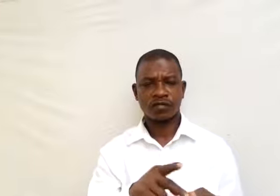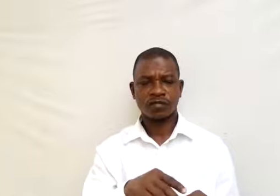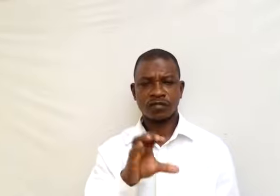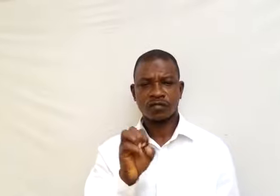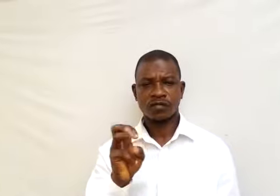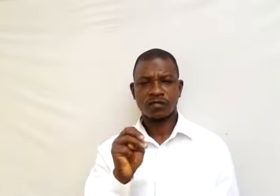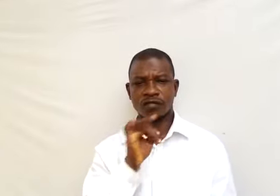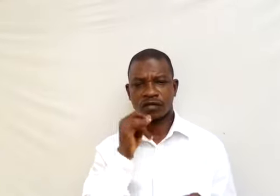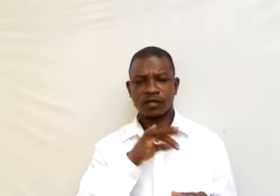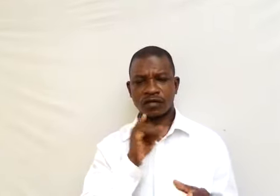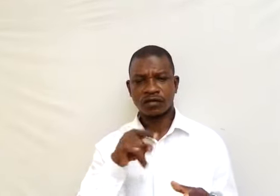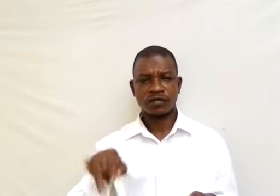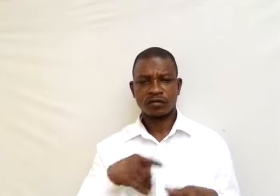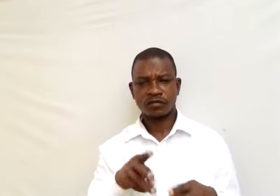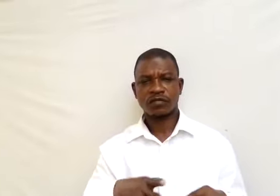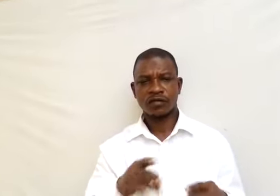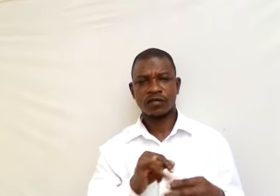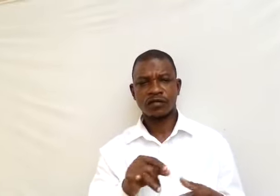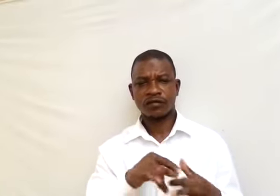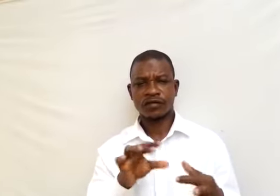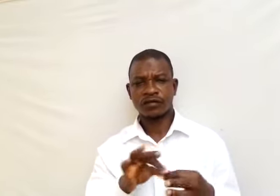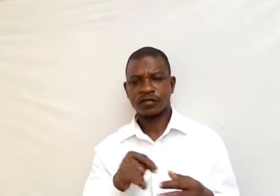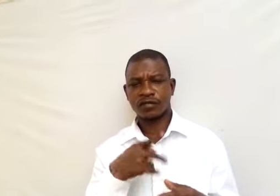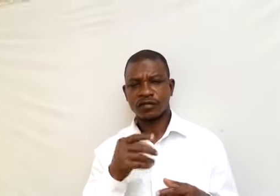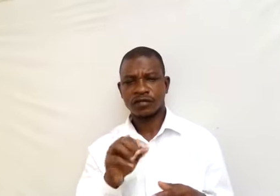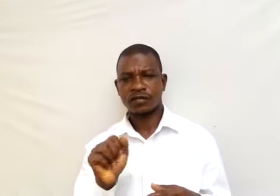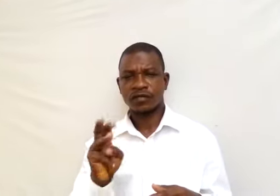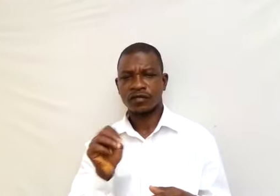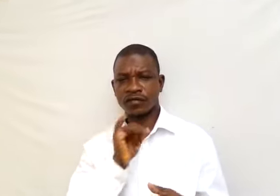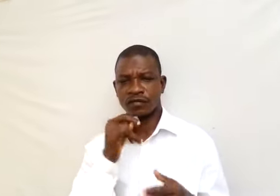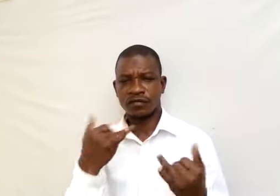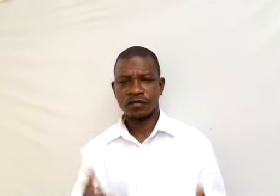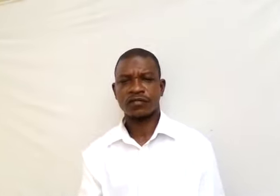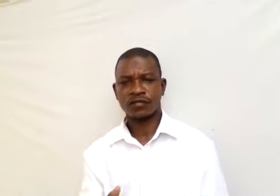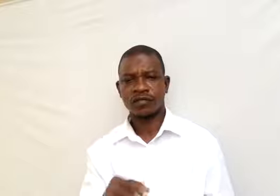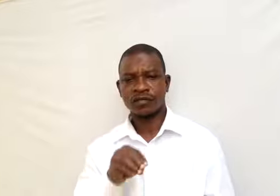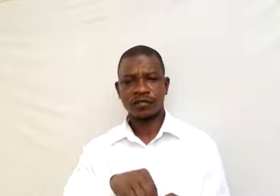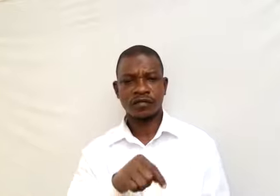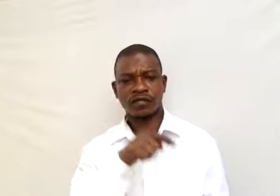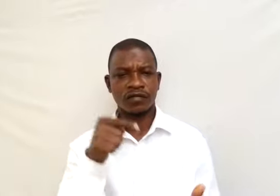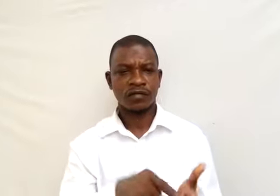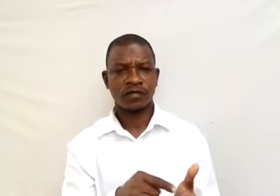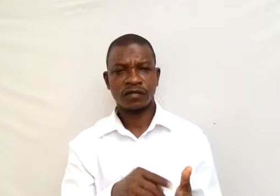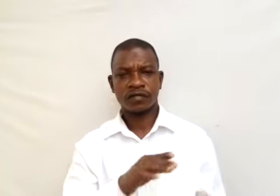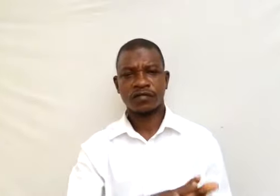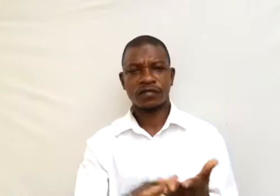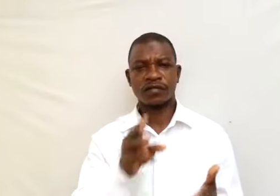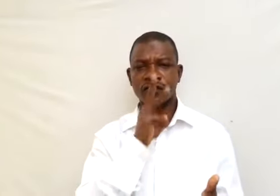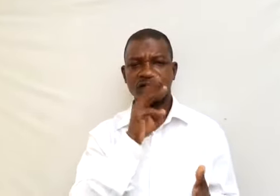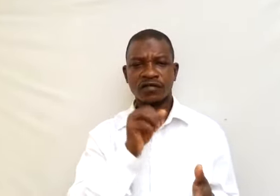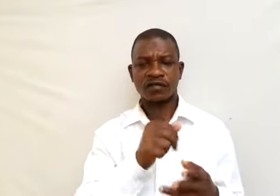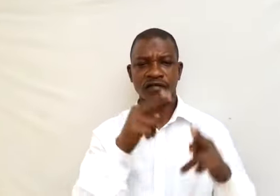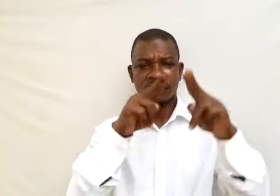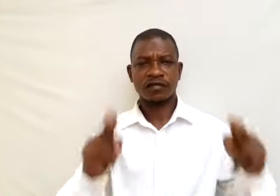real extreme the amount of salt present in these fresh freshwater habitat is very very